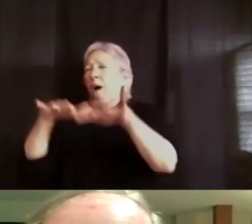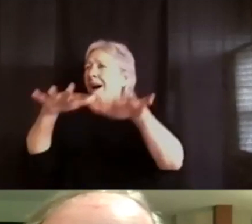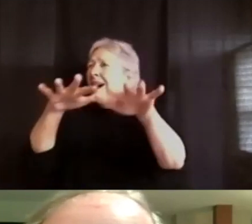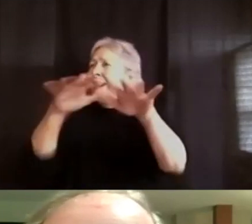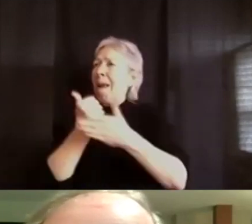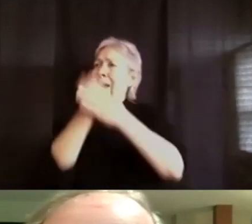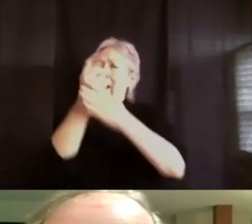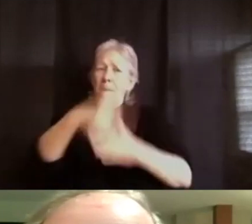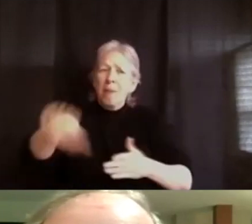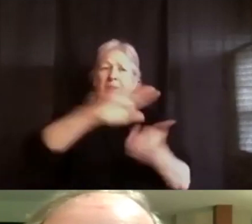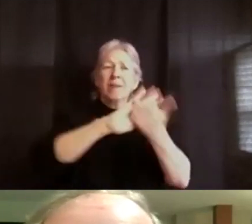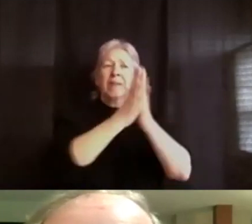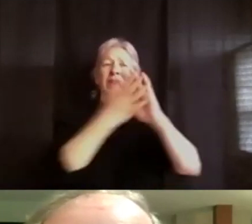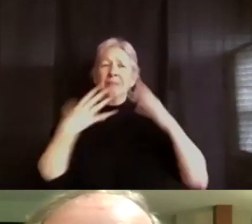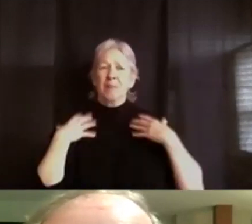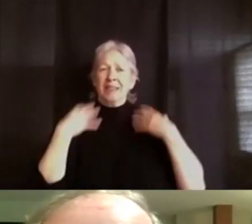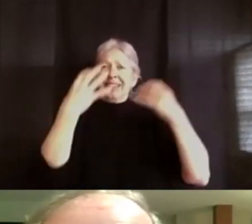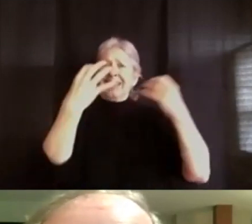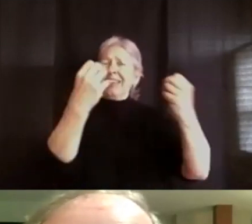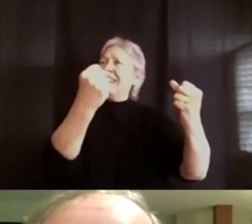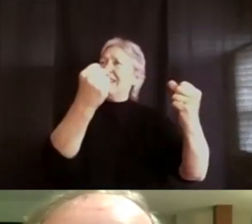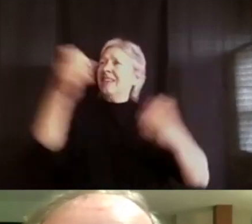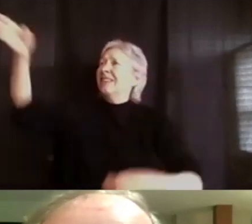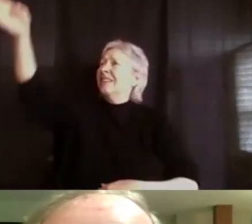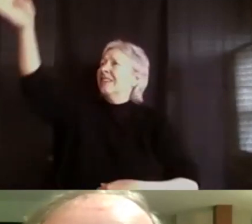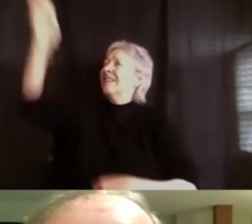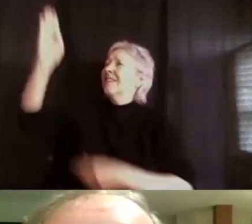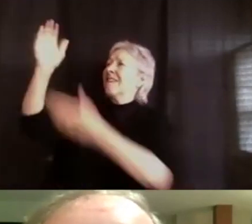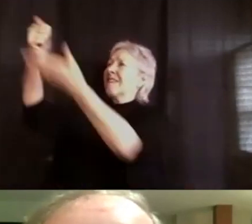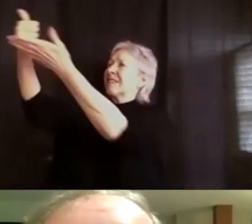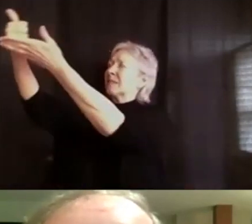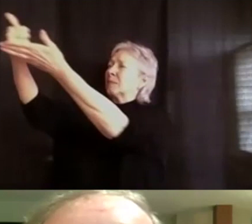replenish themselves. God, in your mercy,